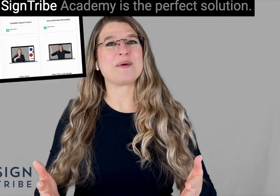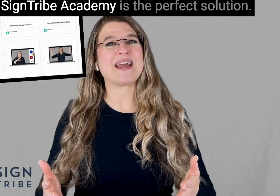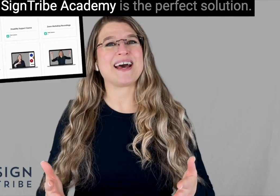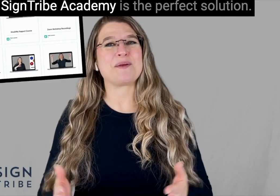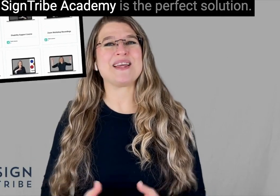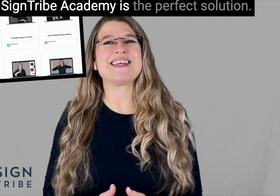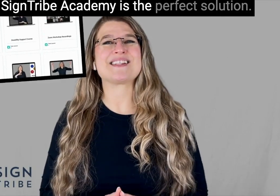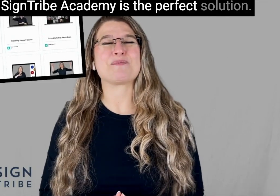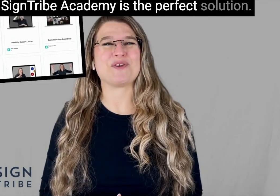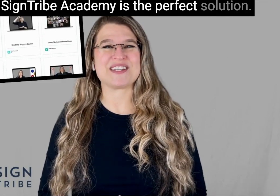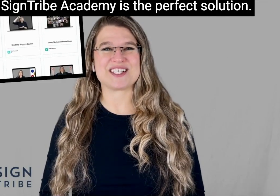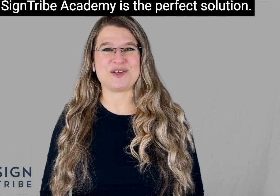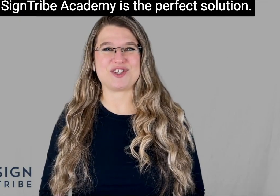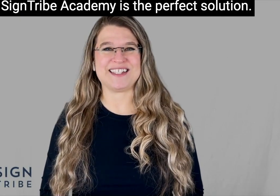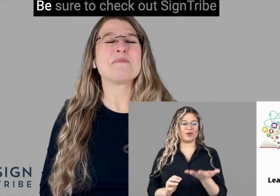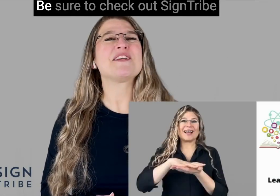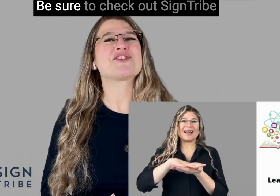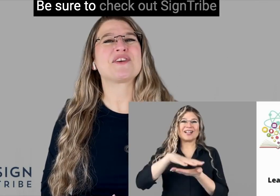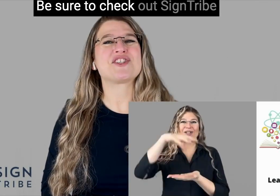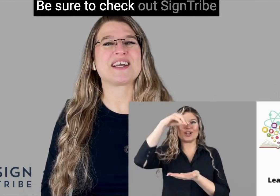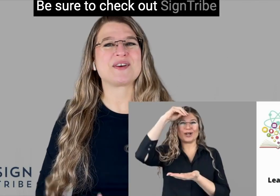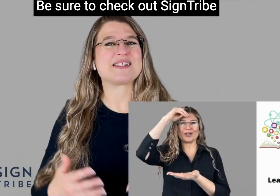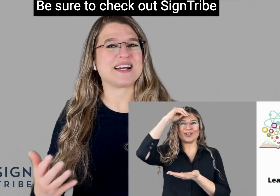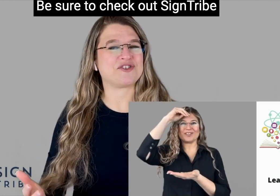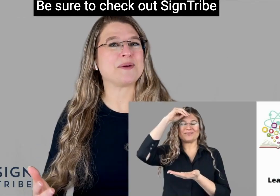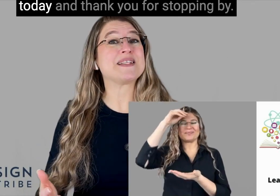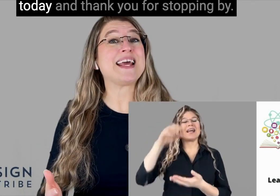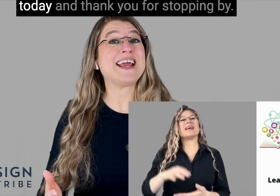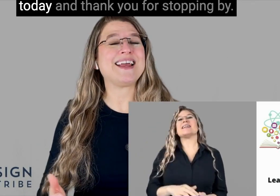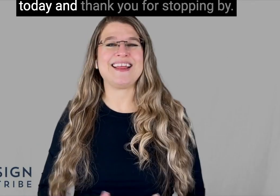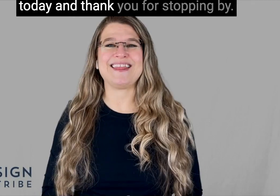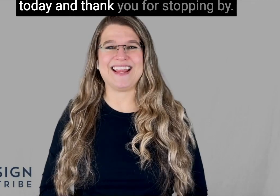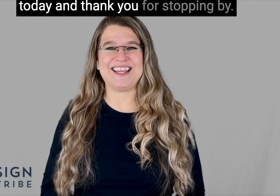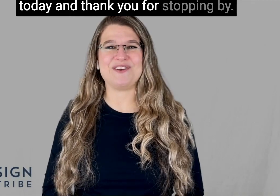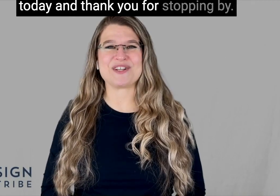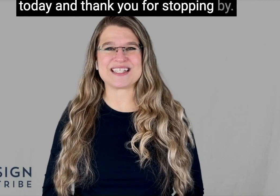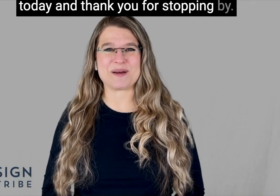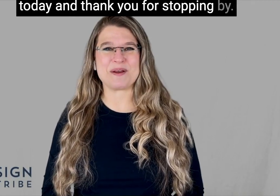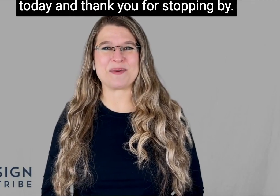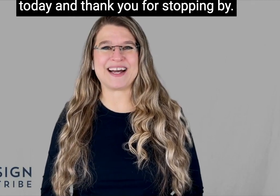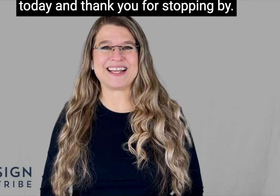Academy is the perfect solution. Be sure to check out Sign Tribe today and thank you for stopping by.